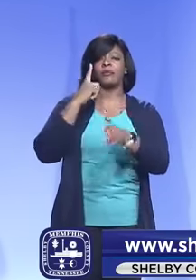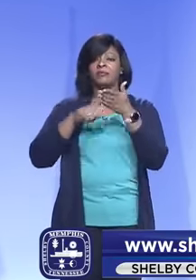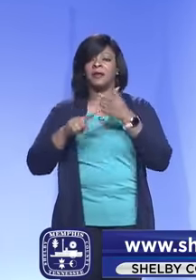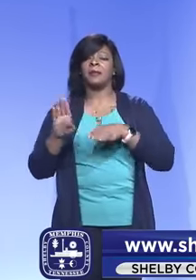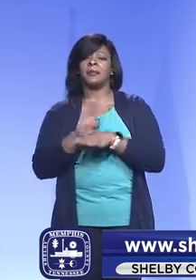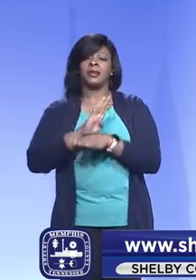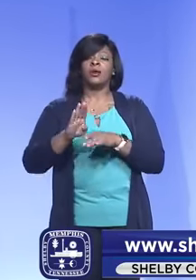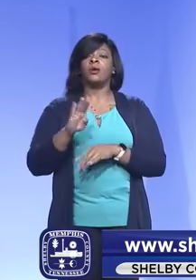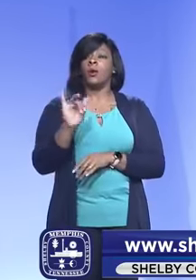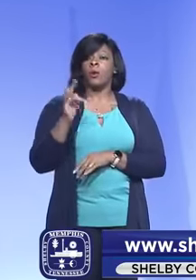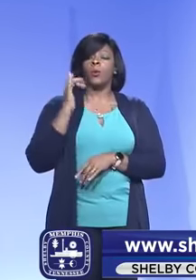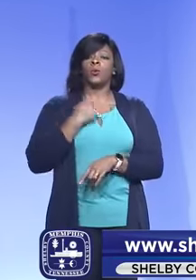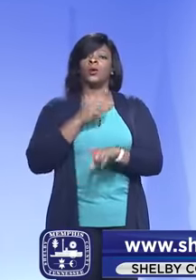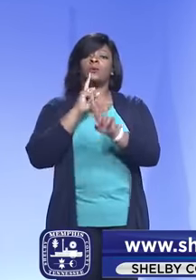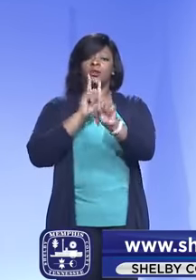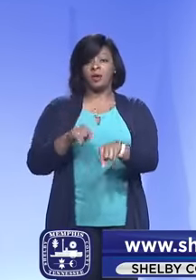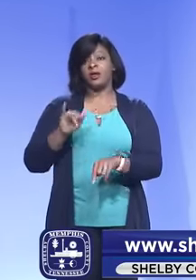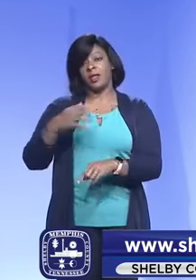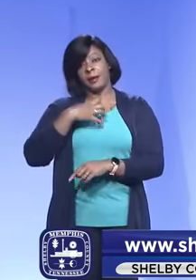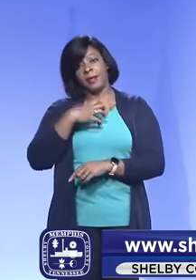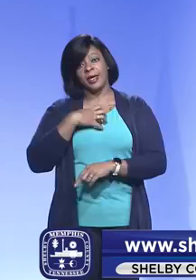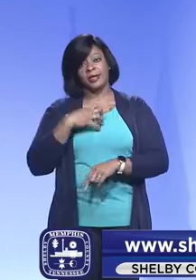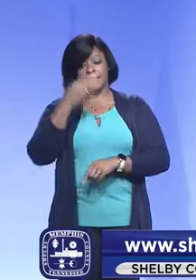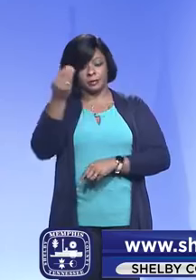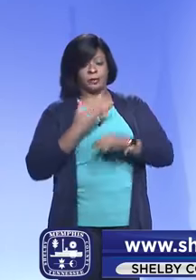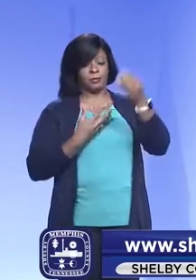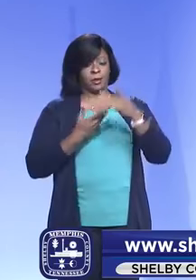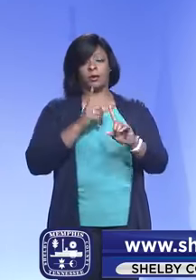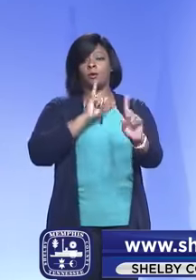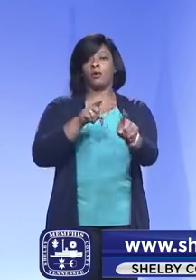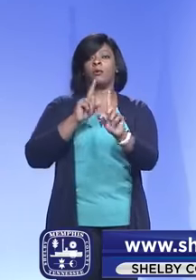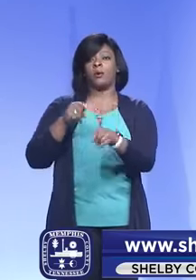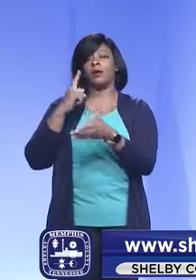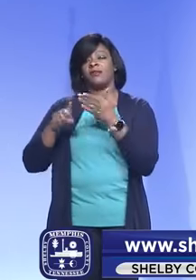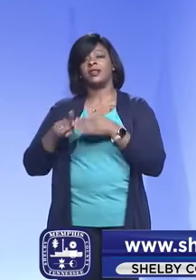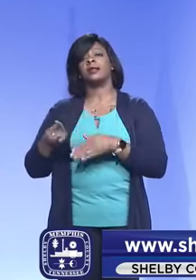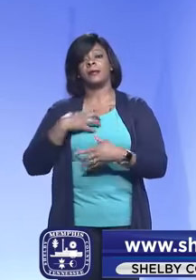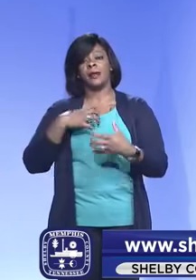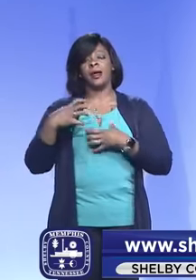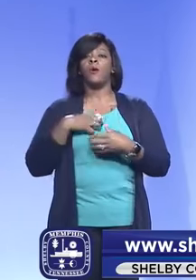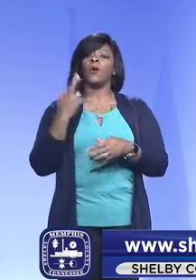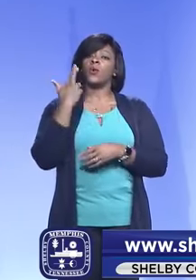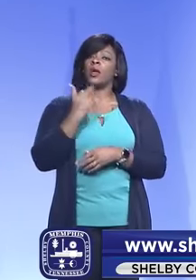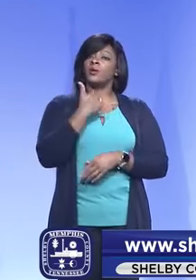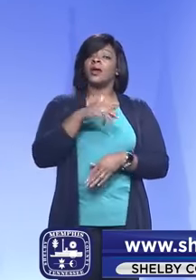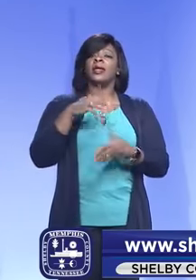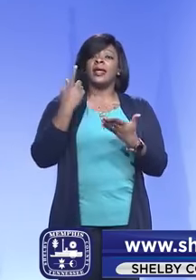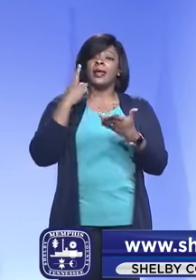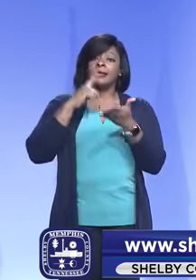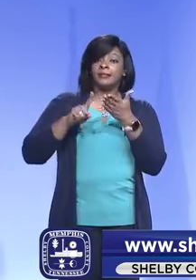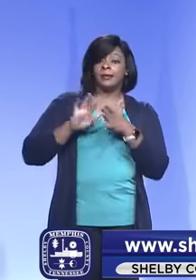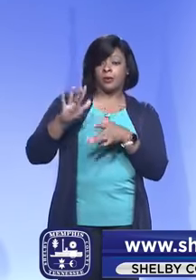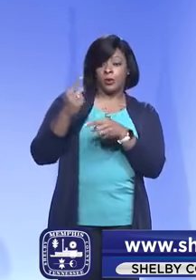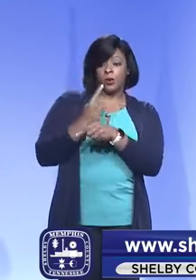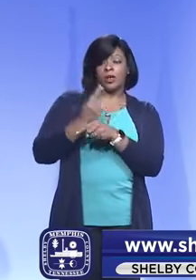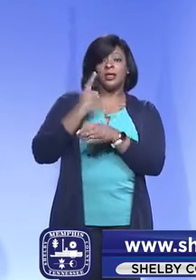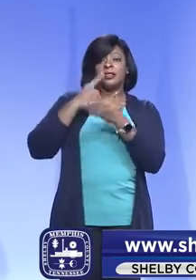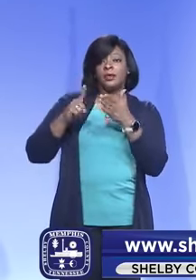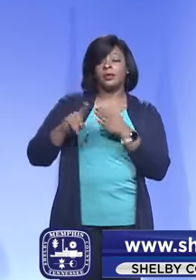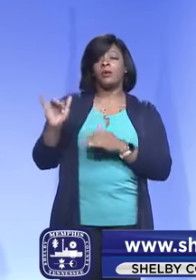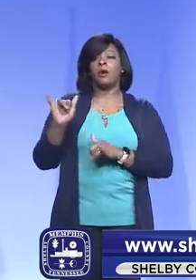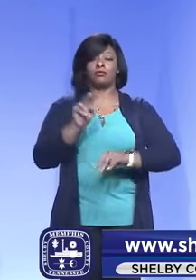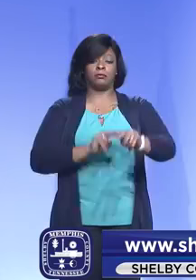We also will respond to complaints that come in. And our restaurant inspectors, as part of their routine inspections, are